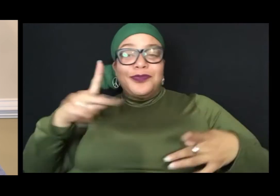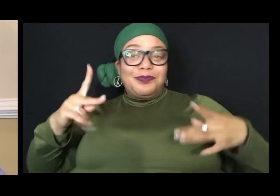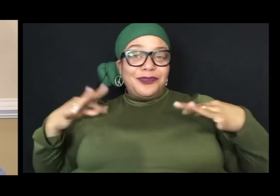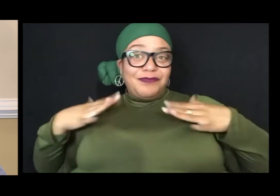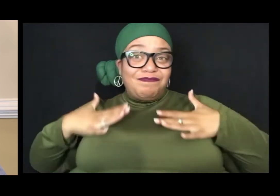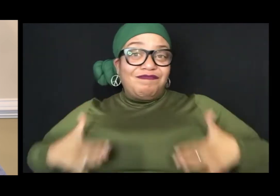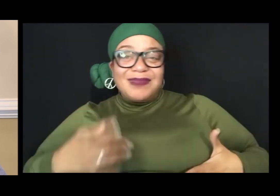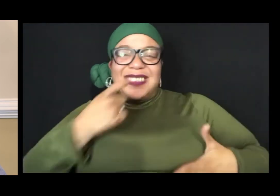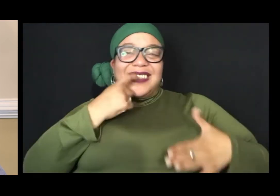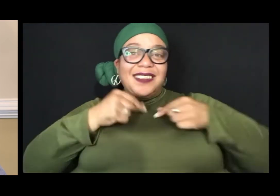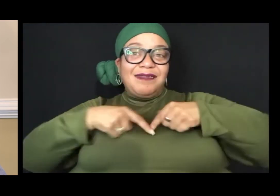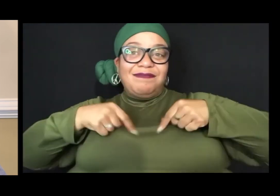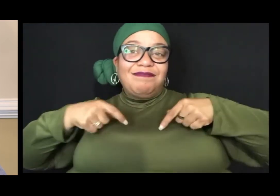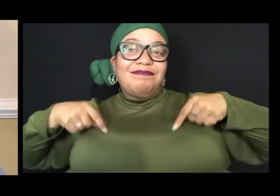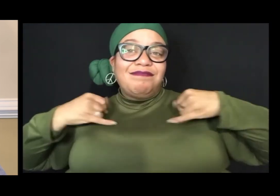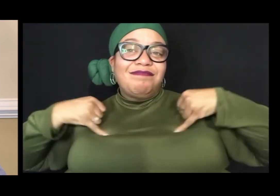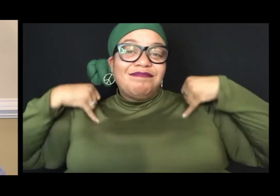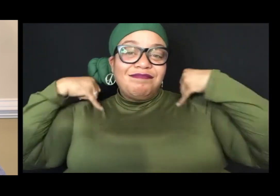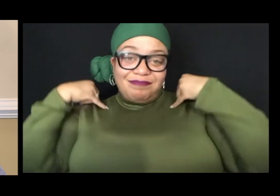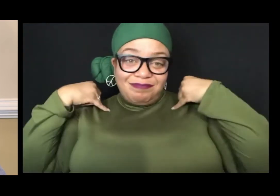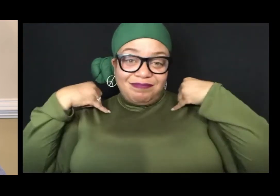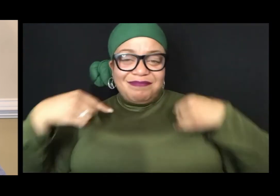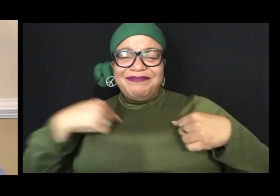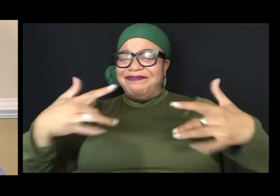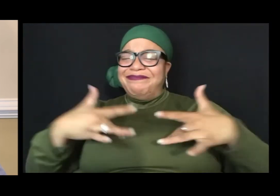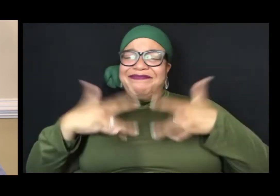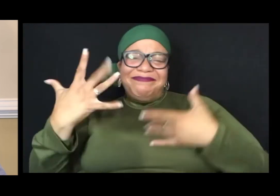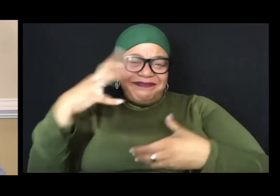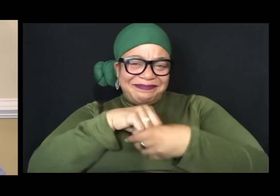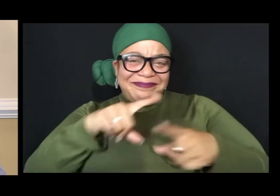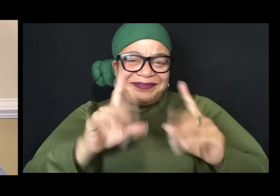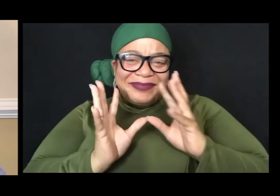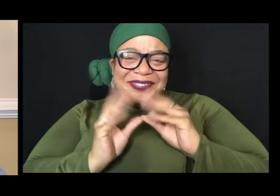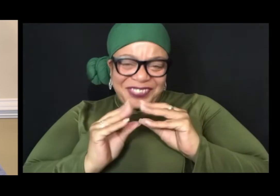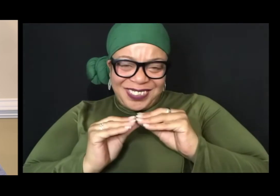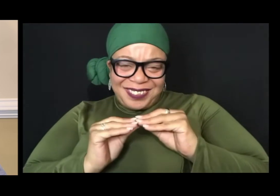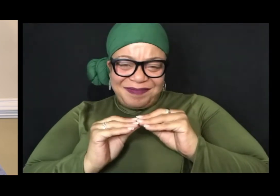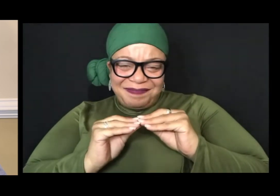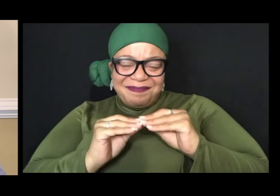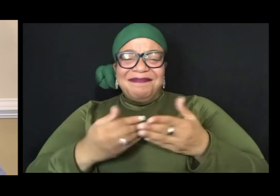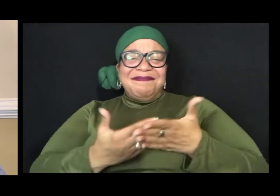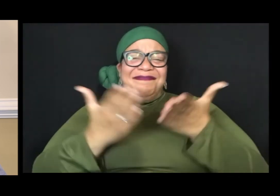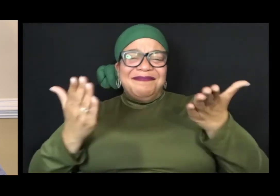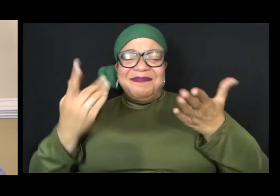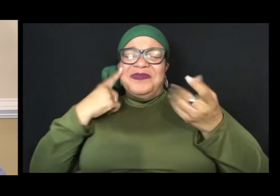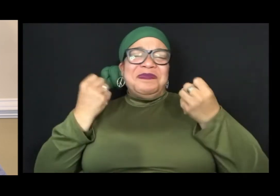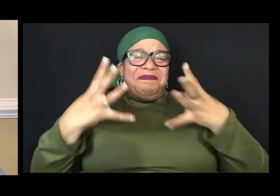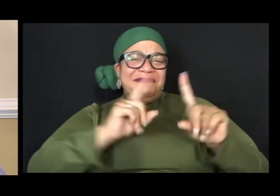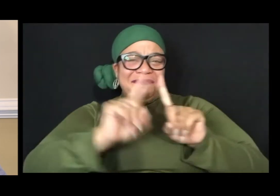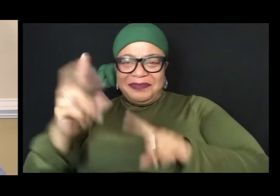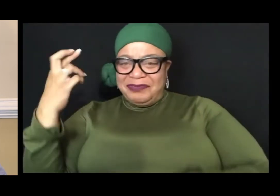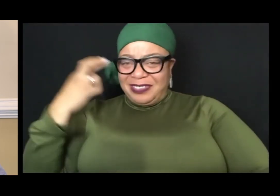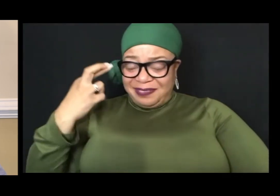shirt with a blue and silver necklace. I'm delighted to be a part of this conference for multiple